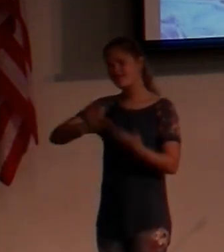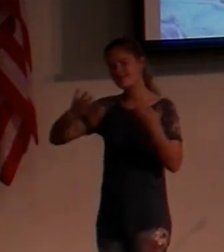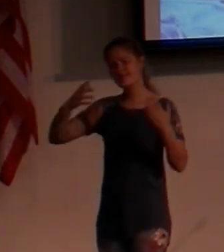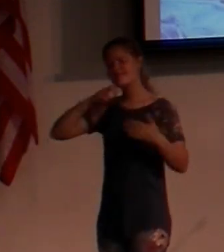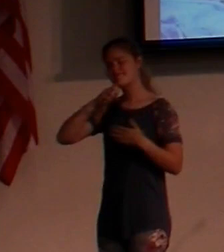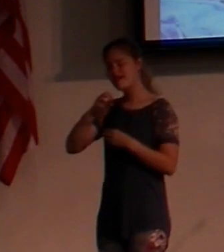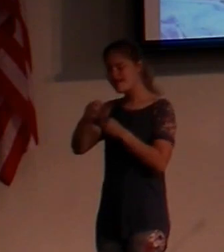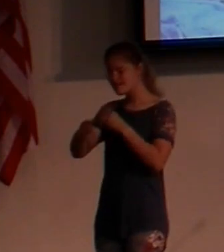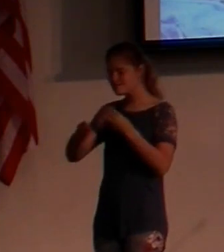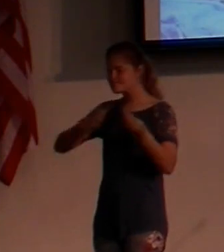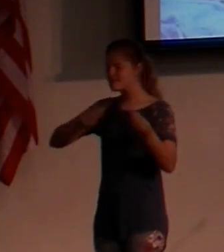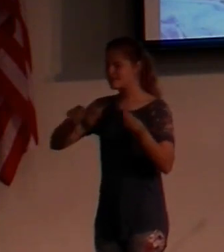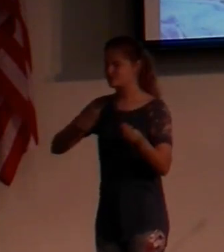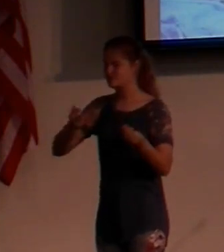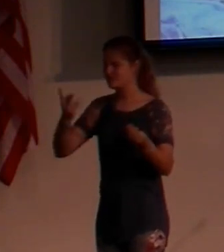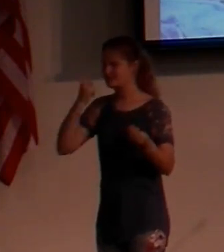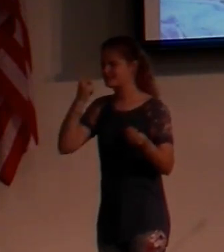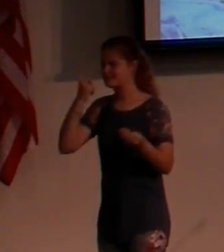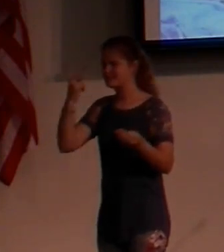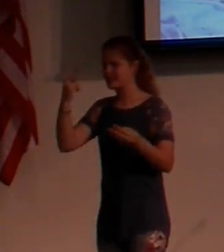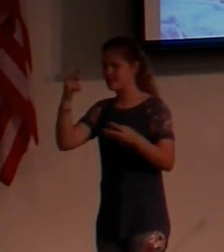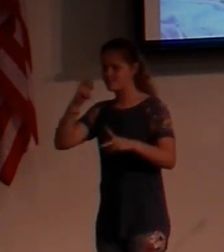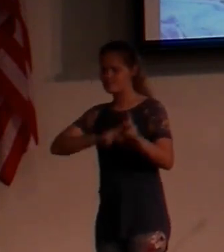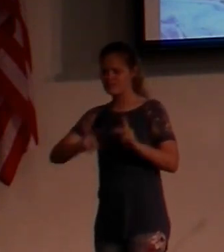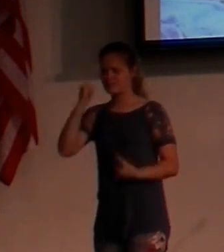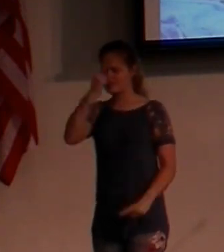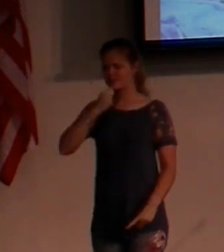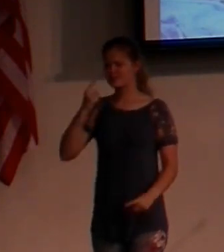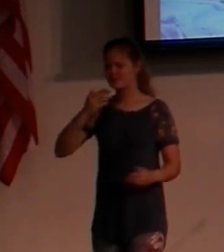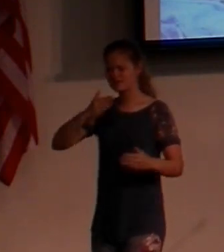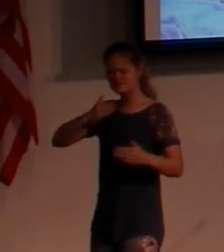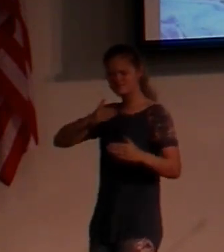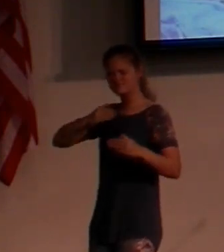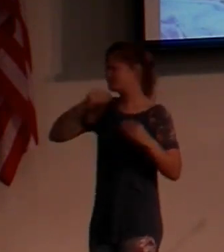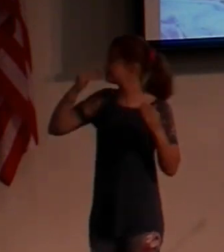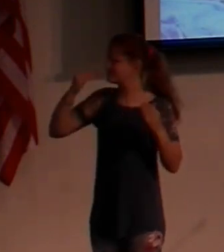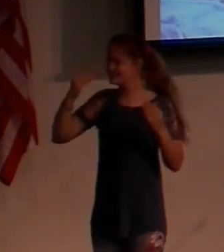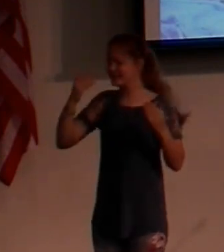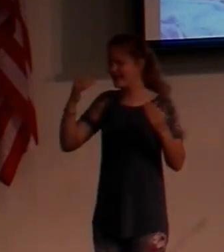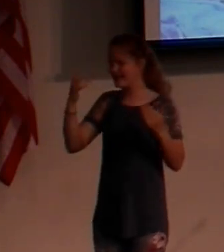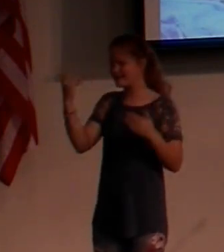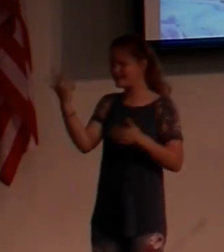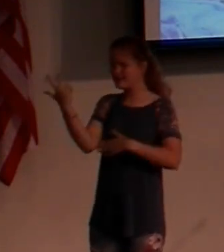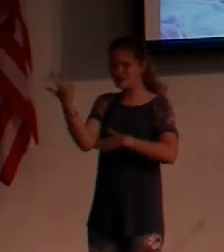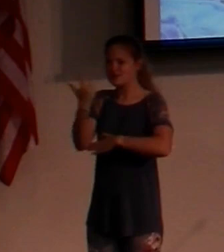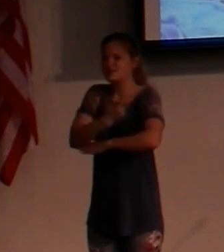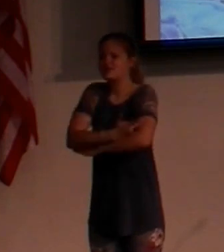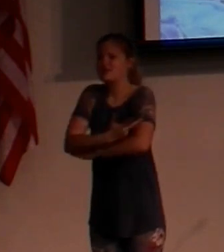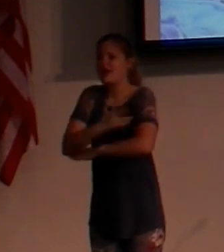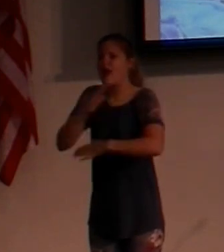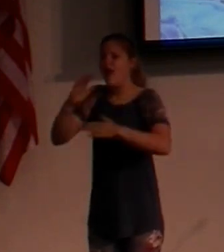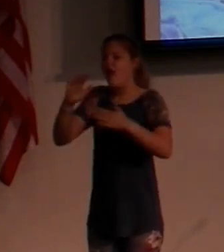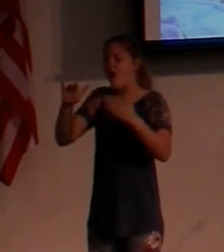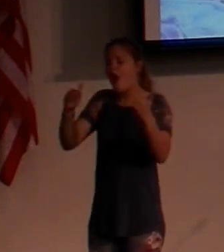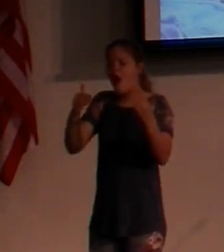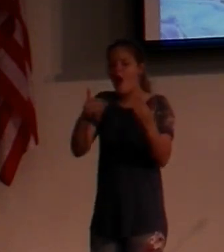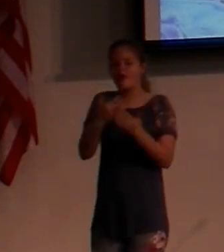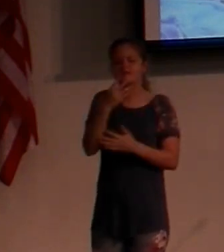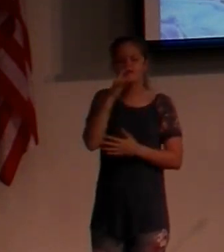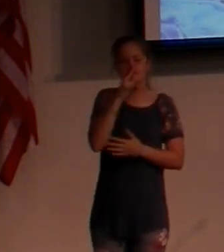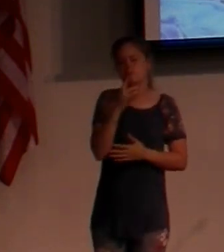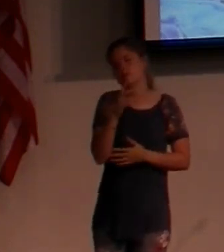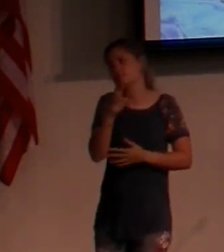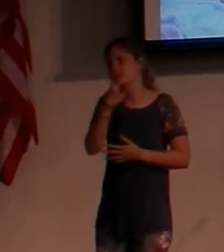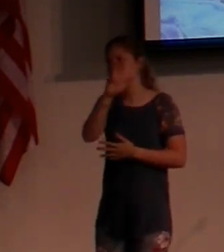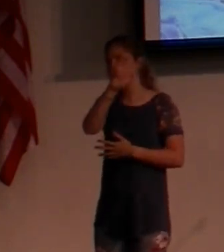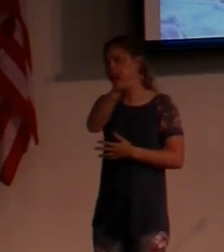seeing people's faces light up. And by day 3, all those kids were singing. Not all of them. 3/4 of them were singing,